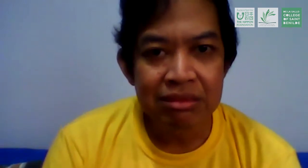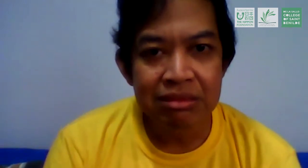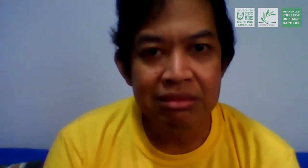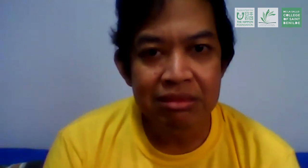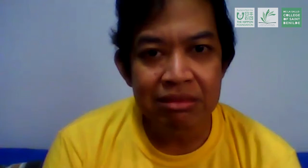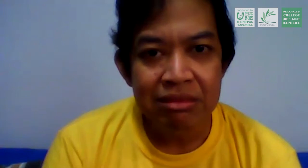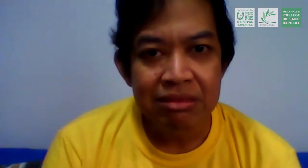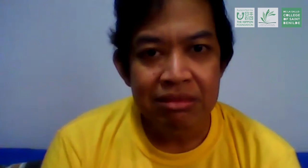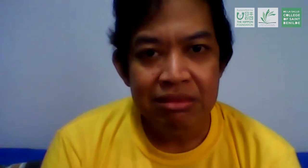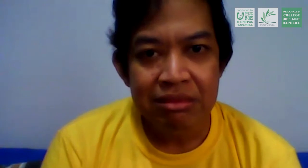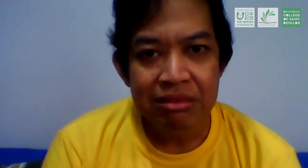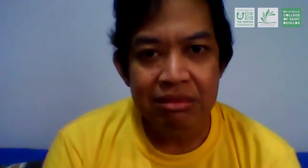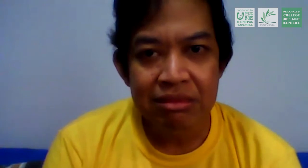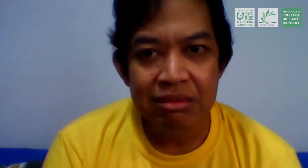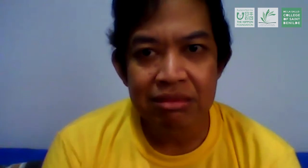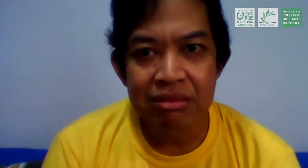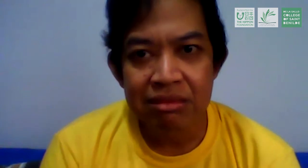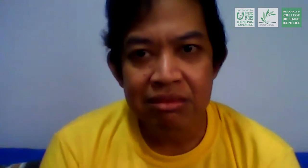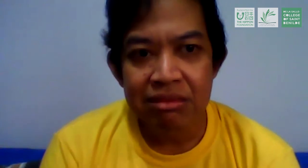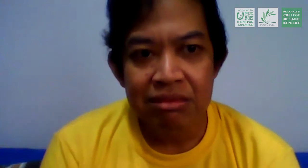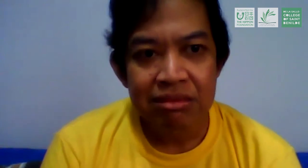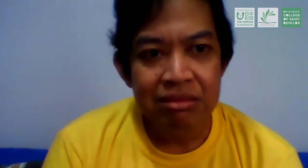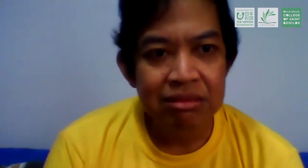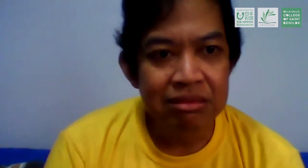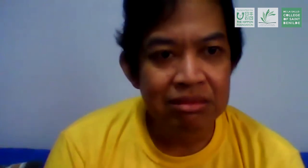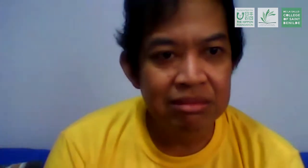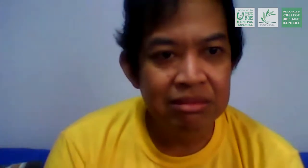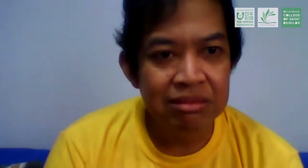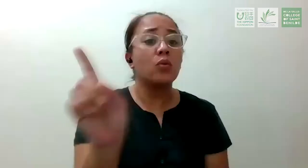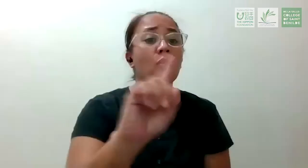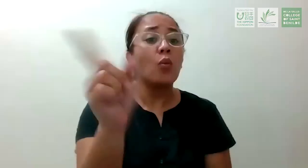What language do you want to teach them?